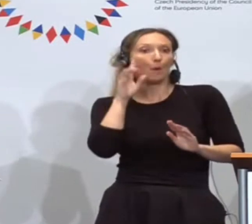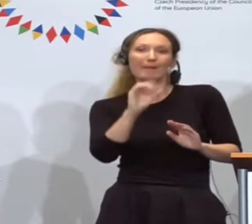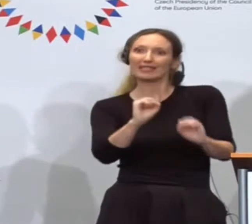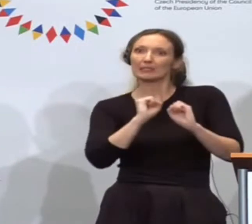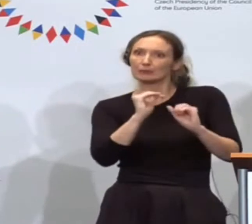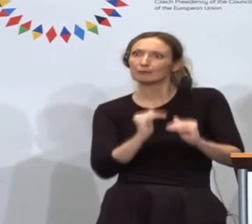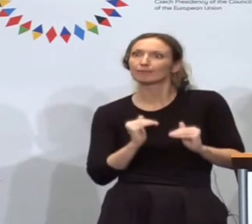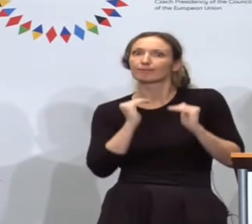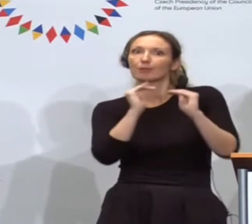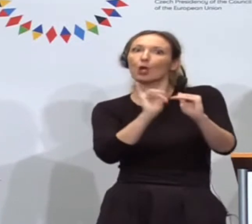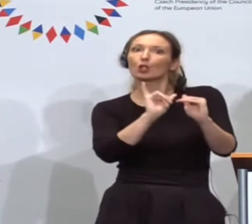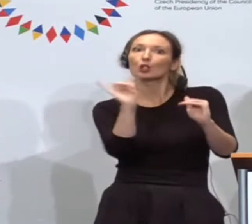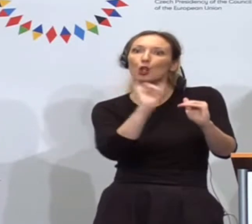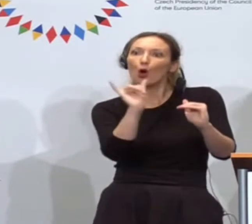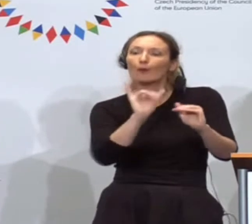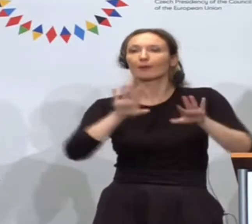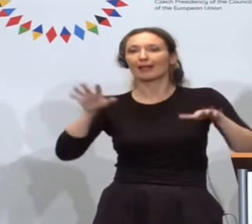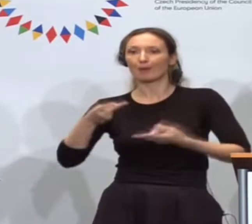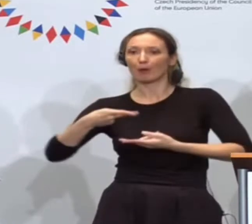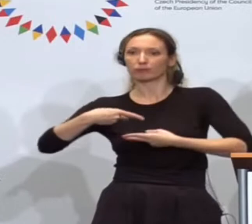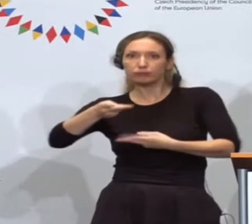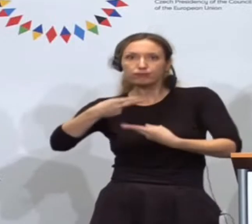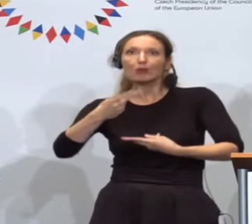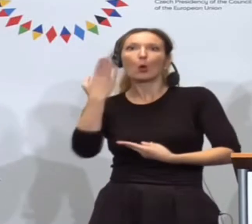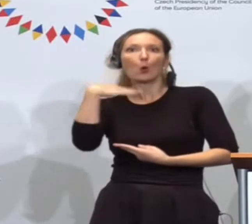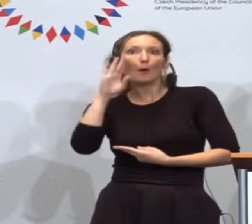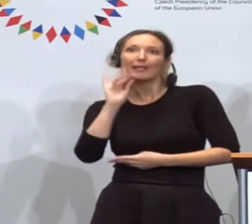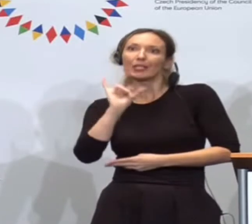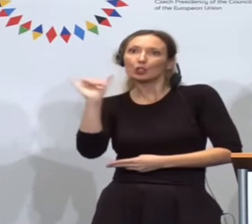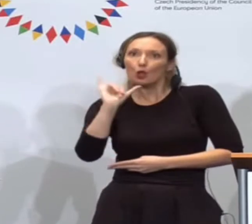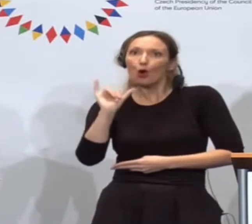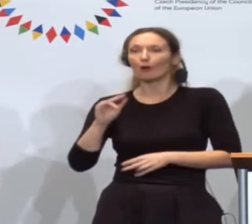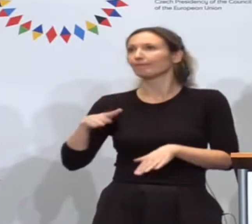military health, providing protection against